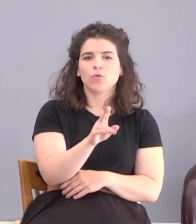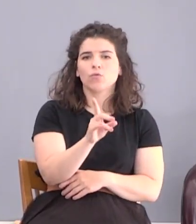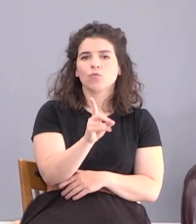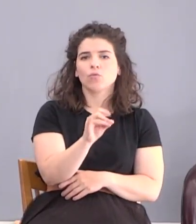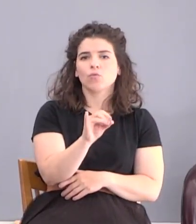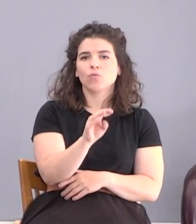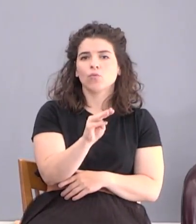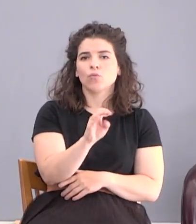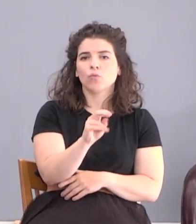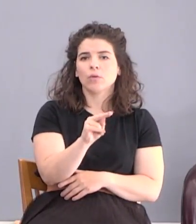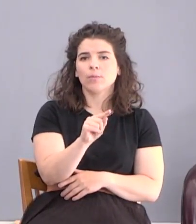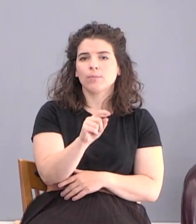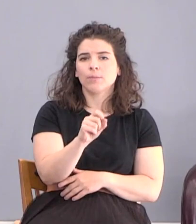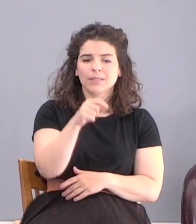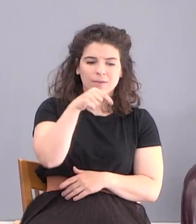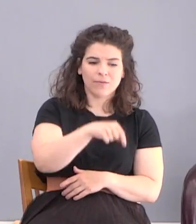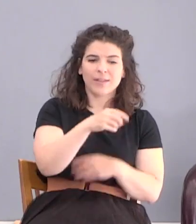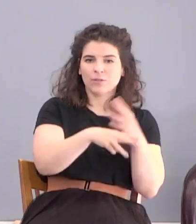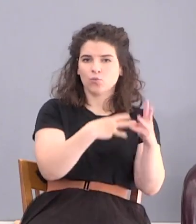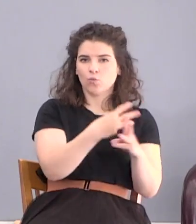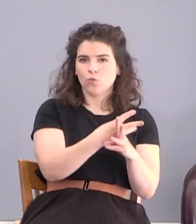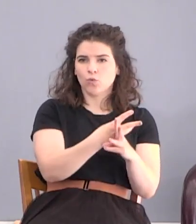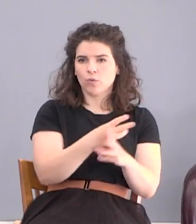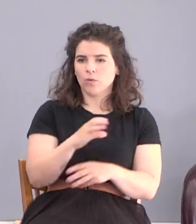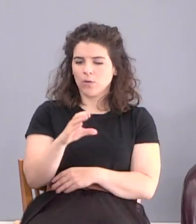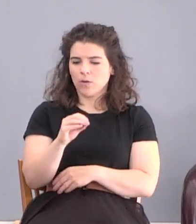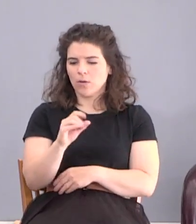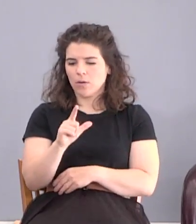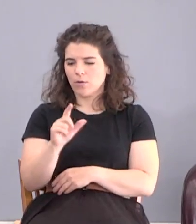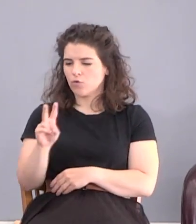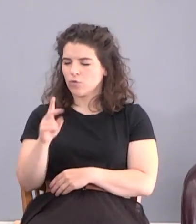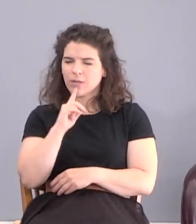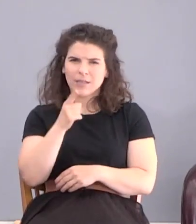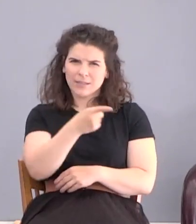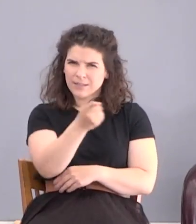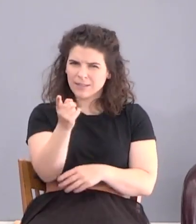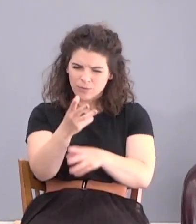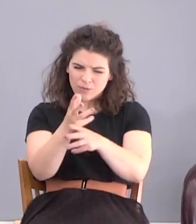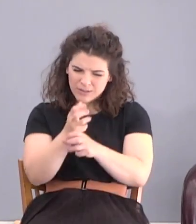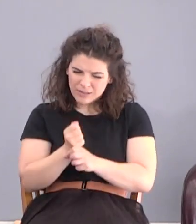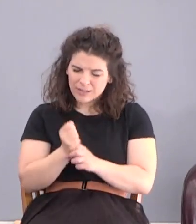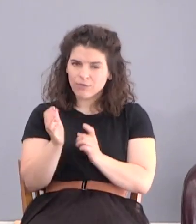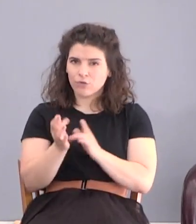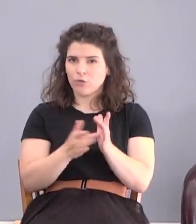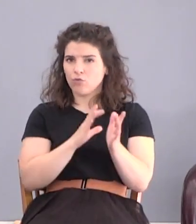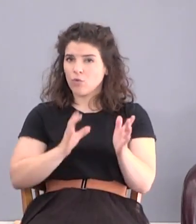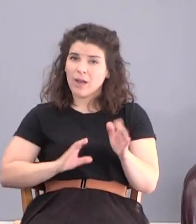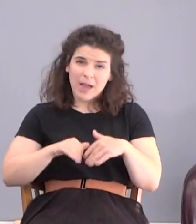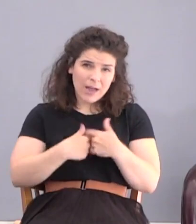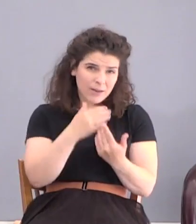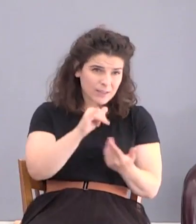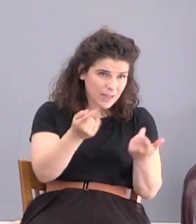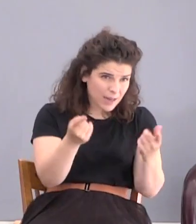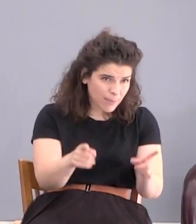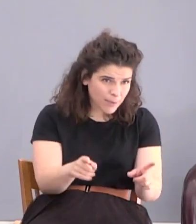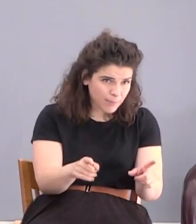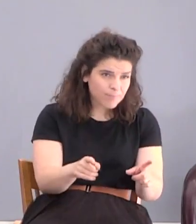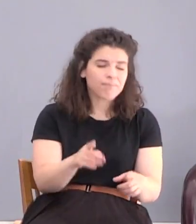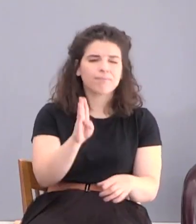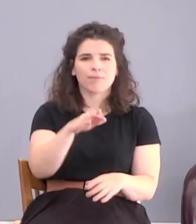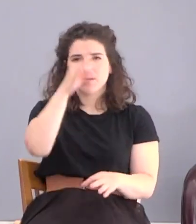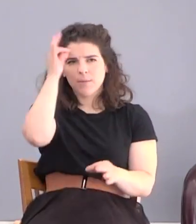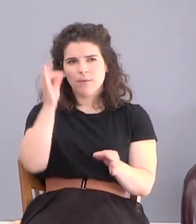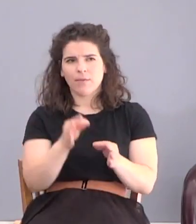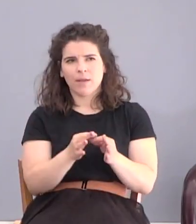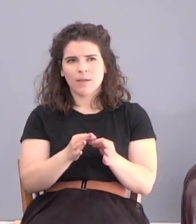in Colossians 2, he's saying, as you receive Jesus Christ, how did we receive Jesus Christ? By faith. So